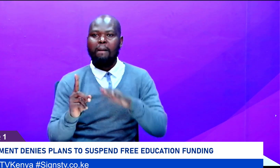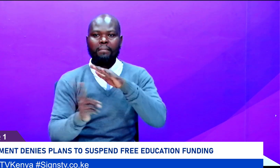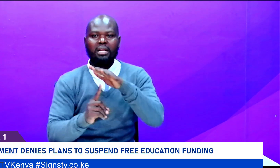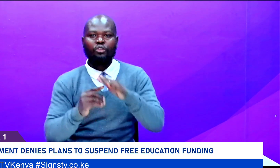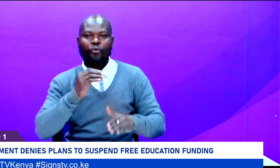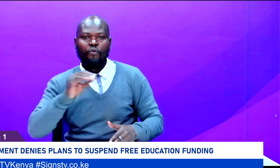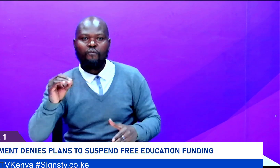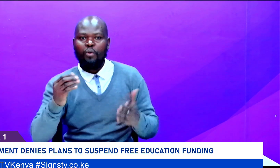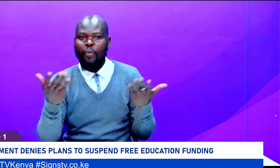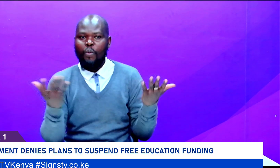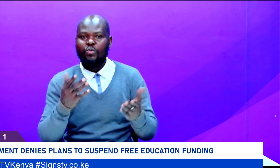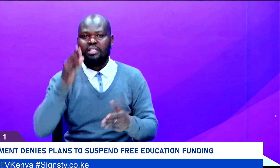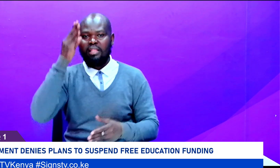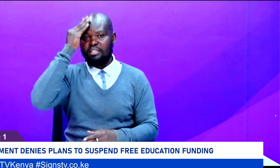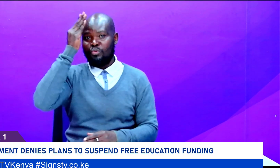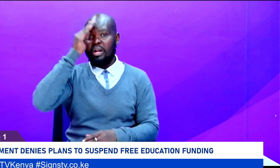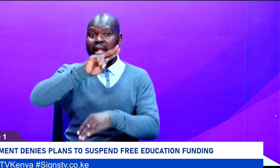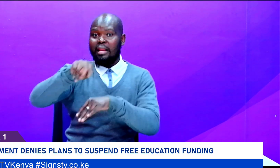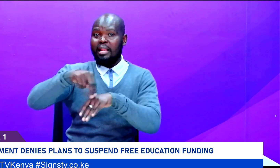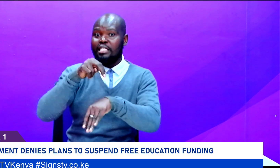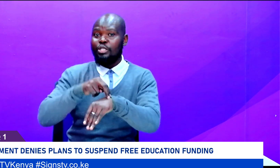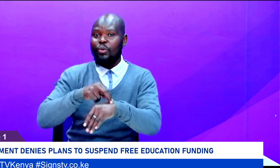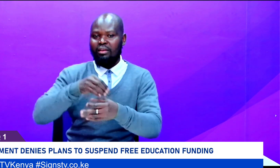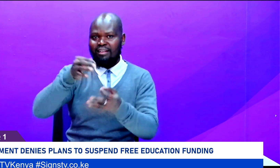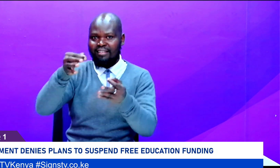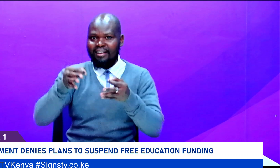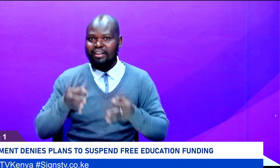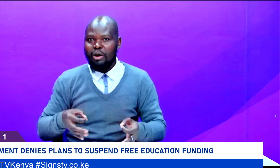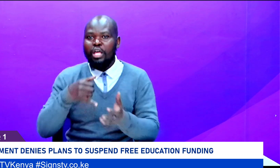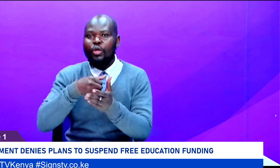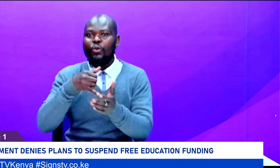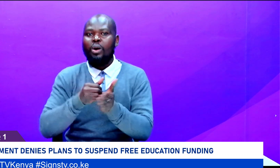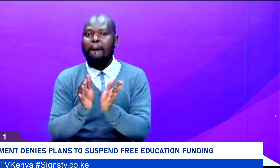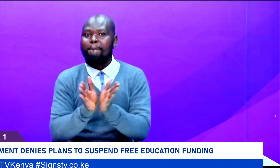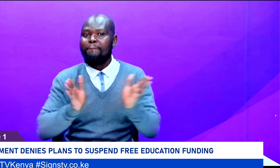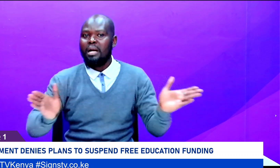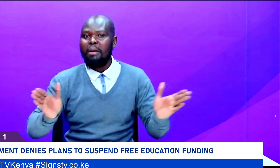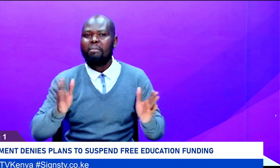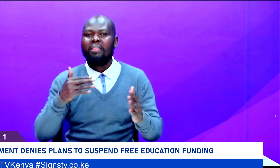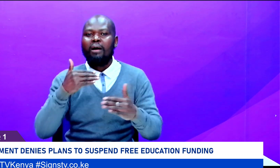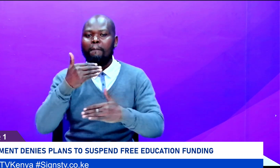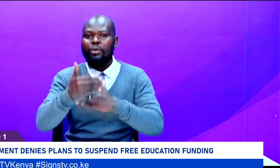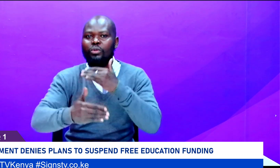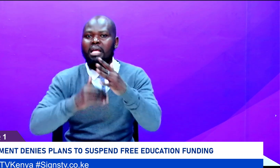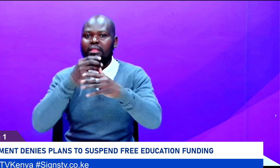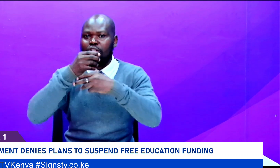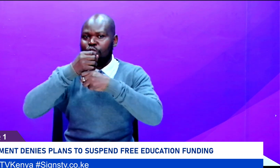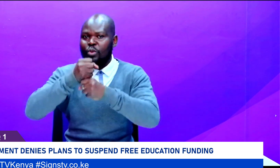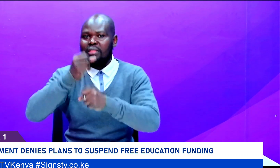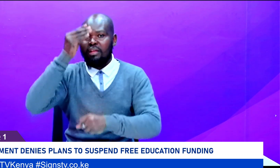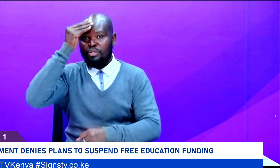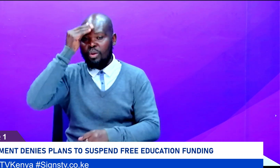free education. Members of the Parliament have voiced strong